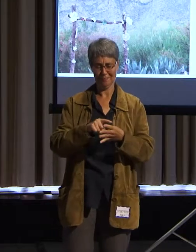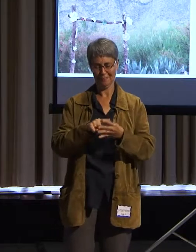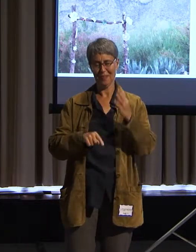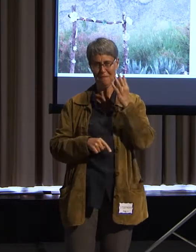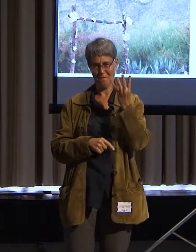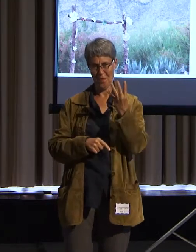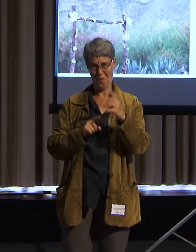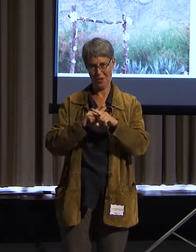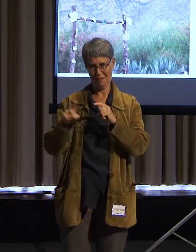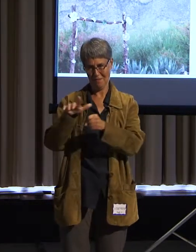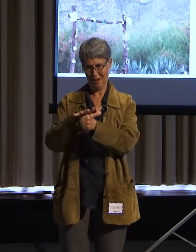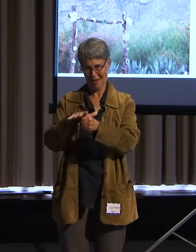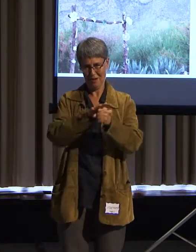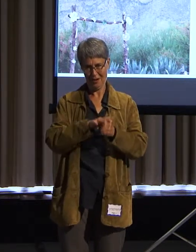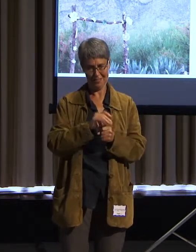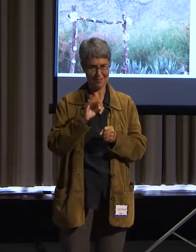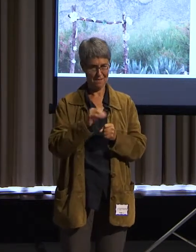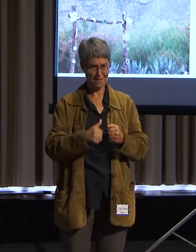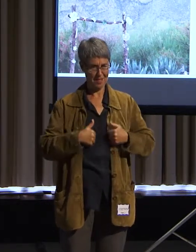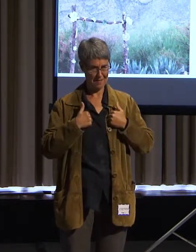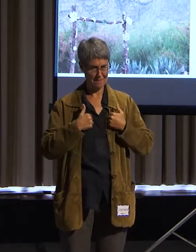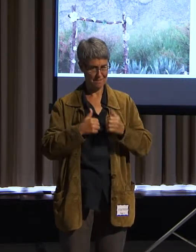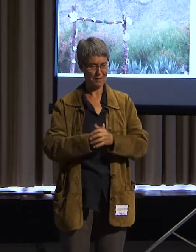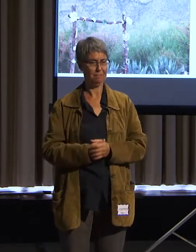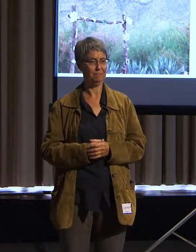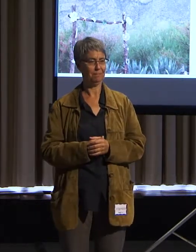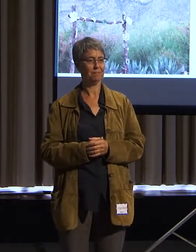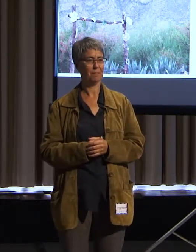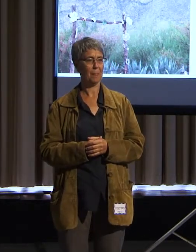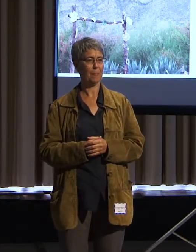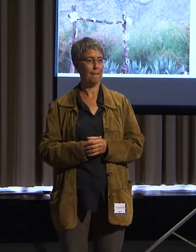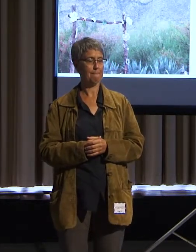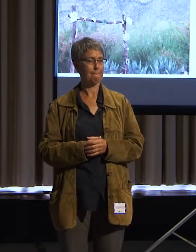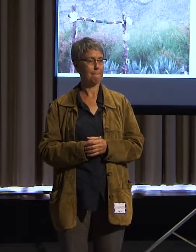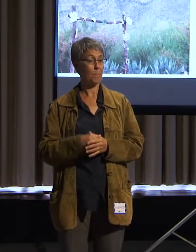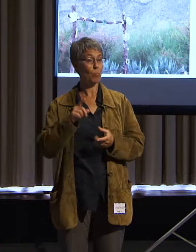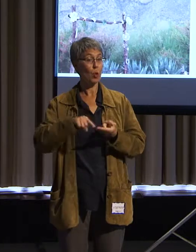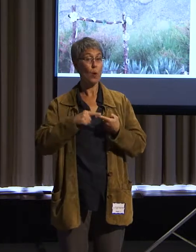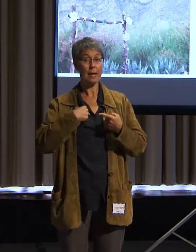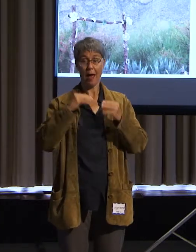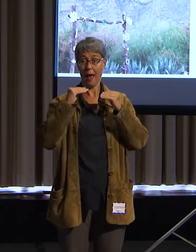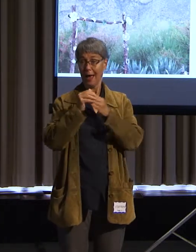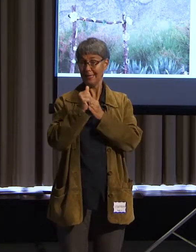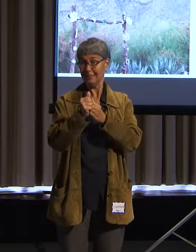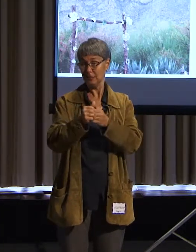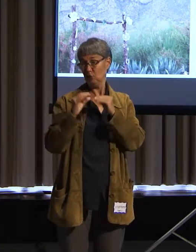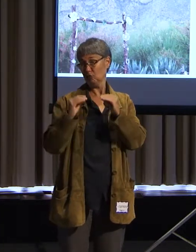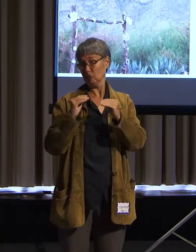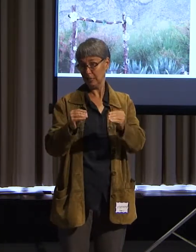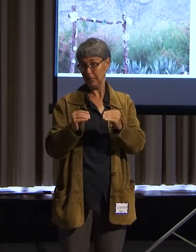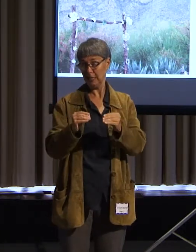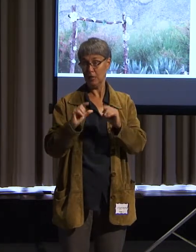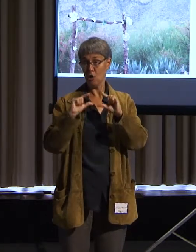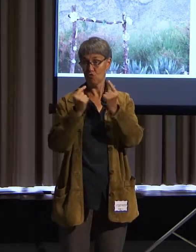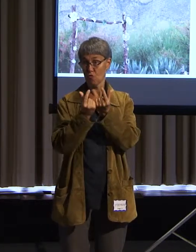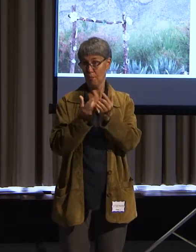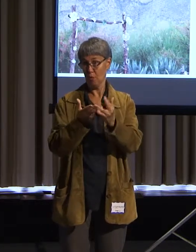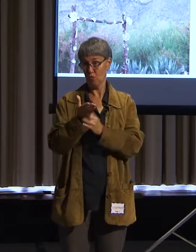So when I do online groups, I ask people to think about these items, these areas where they might be hard on